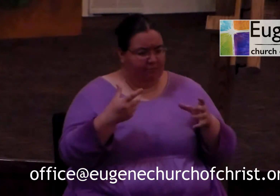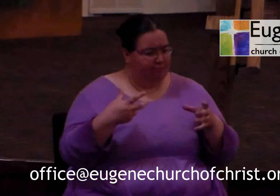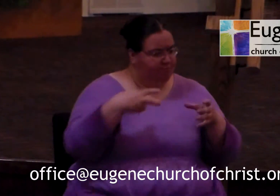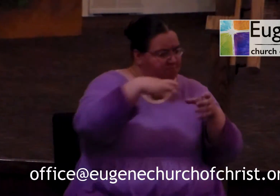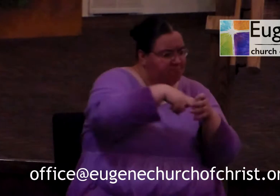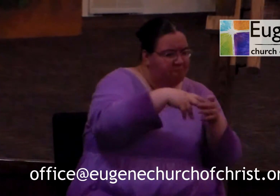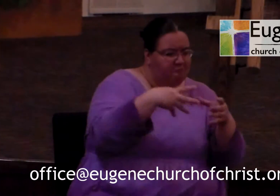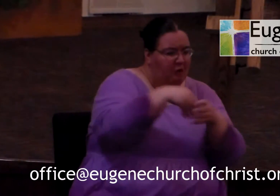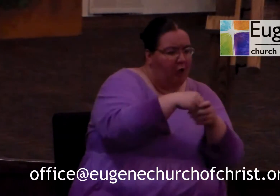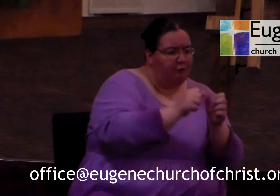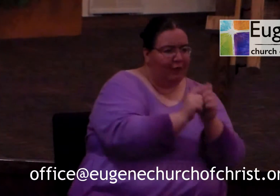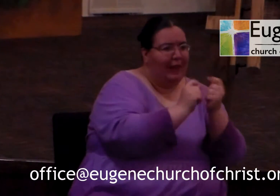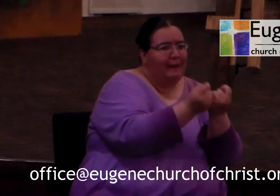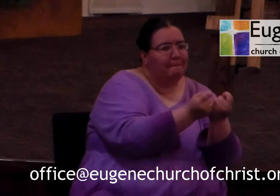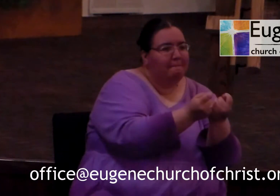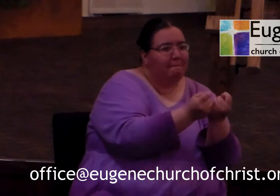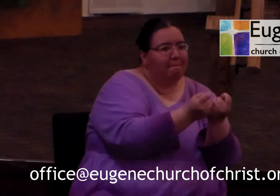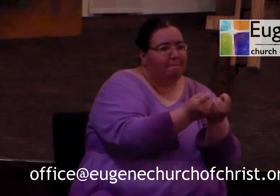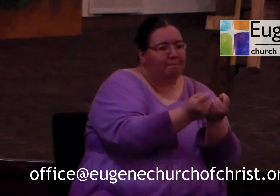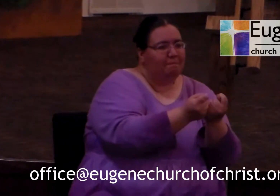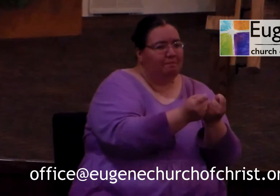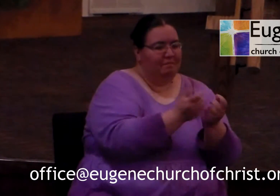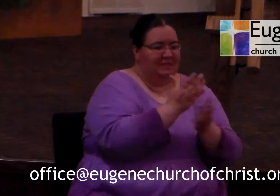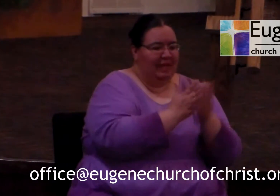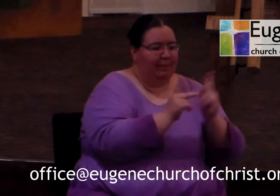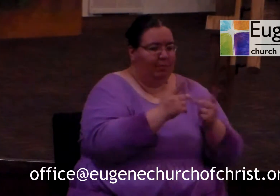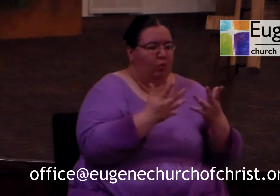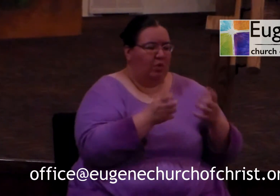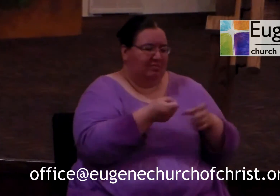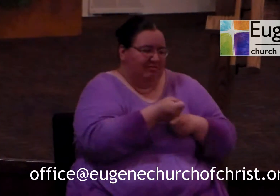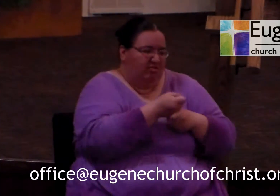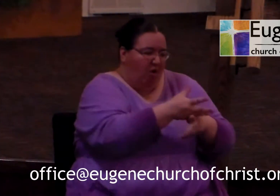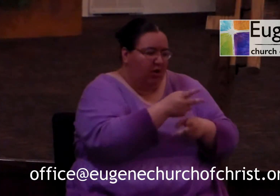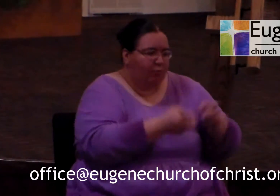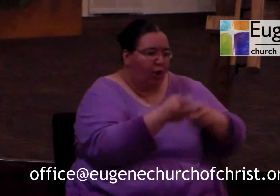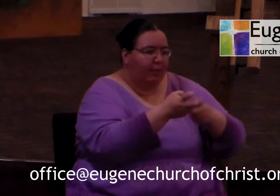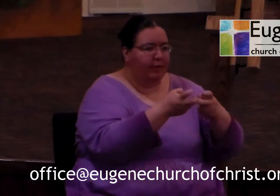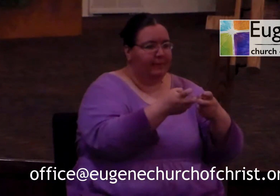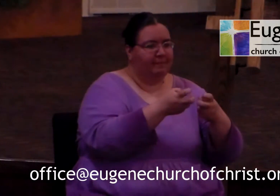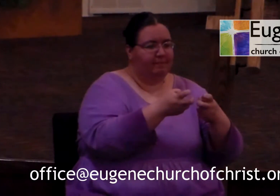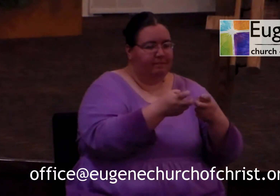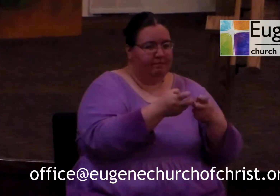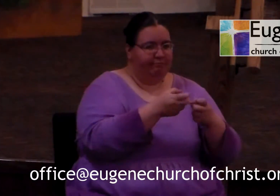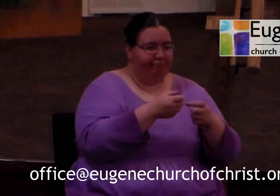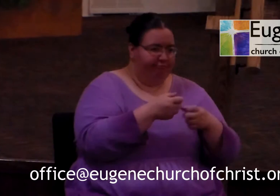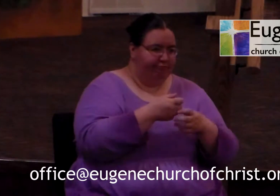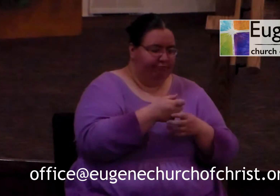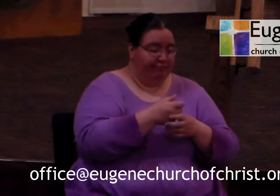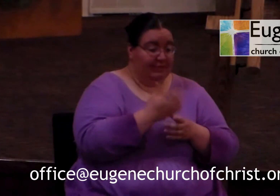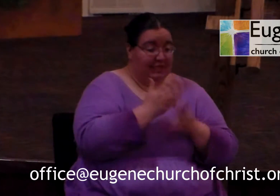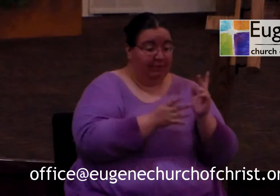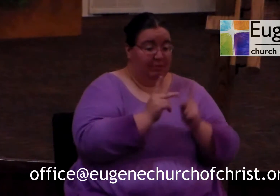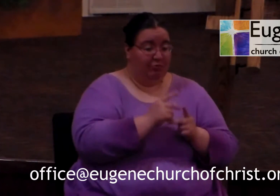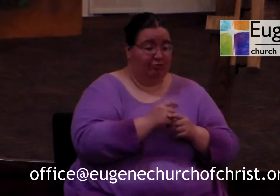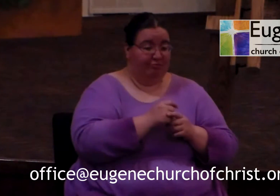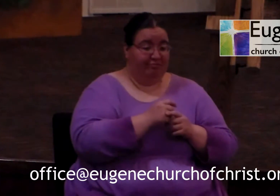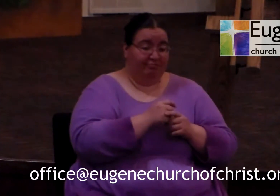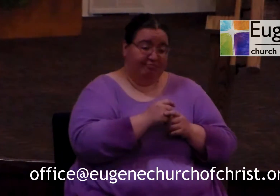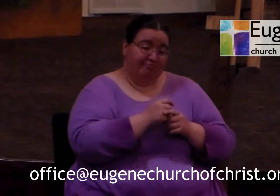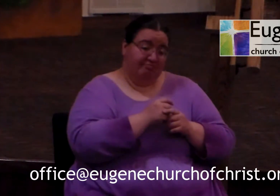team. We find people that want to cause dissension, that want to cause trouble. We find people that we might describe as betrayers. We find people we